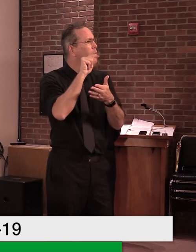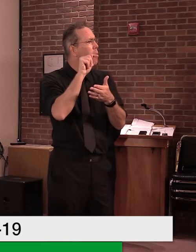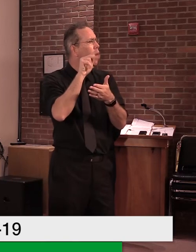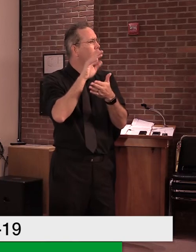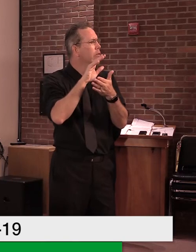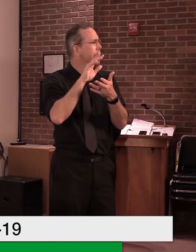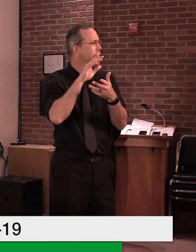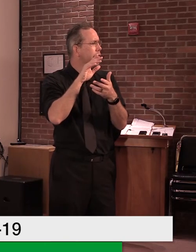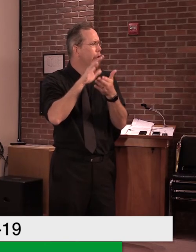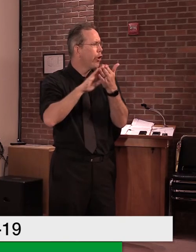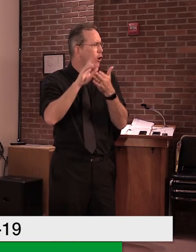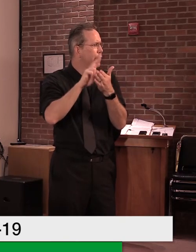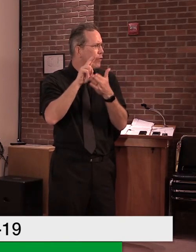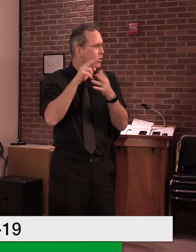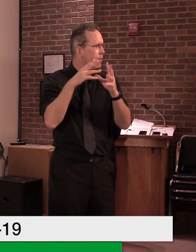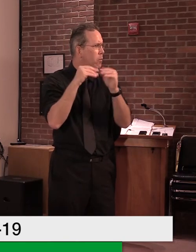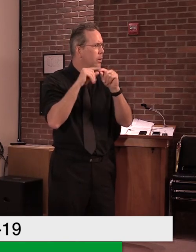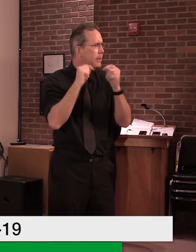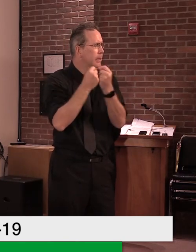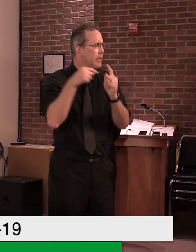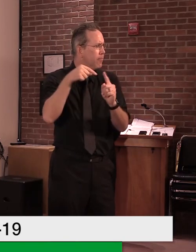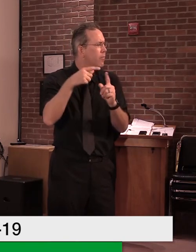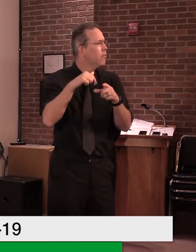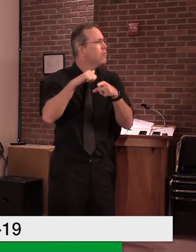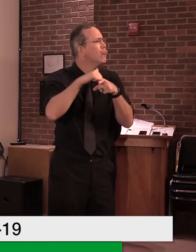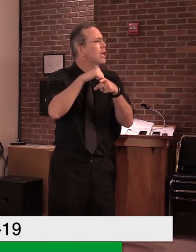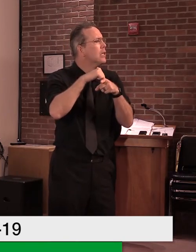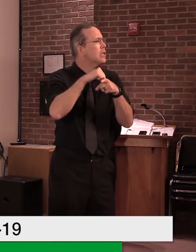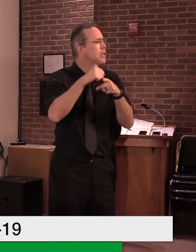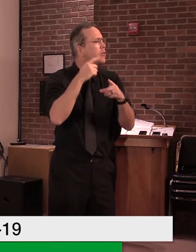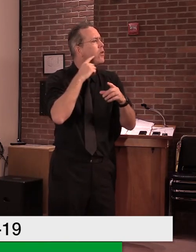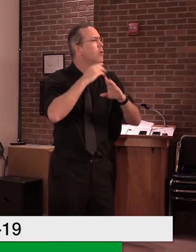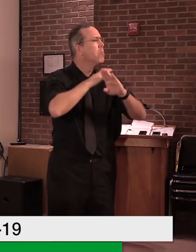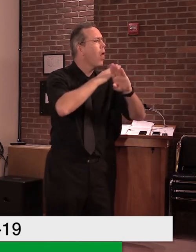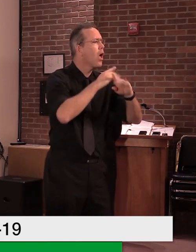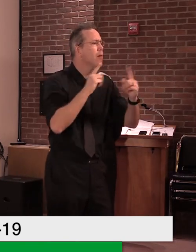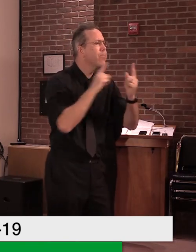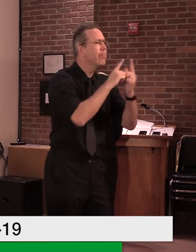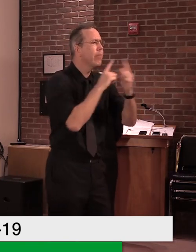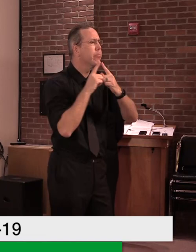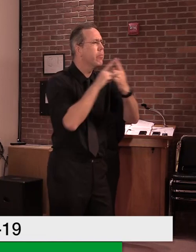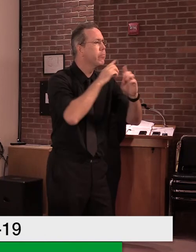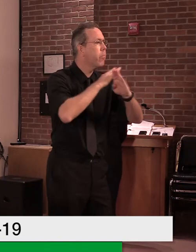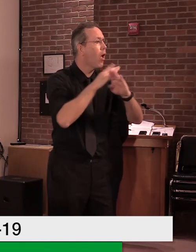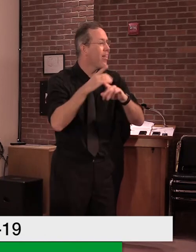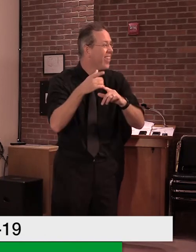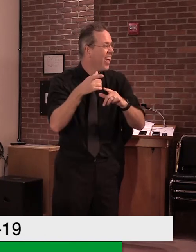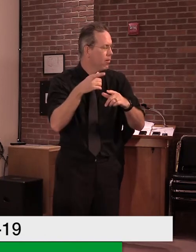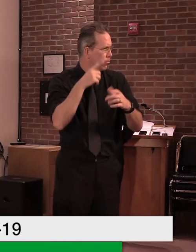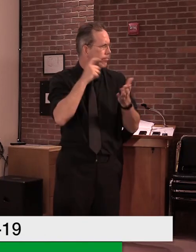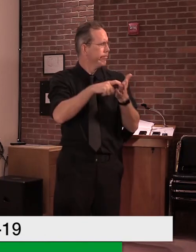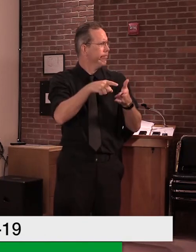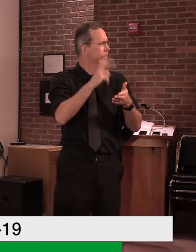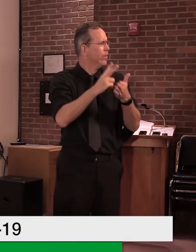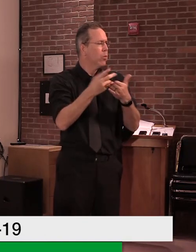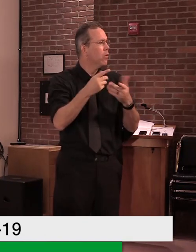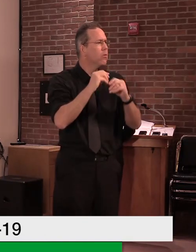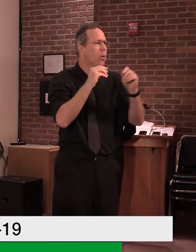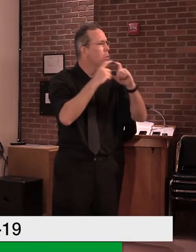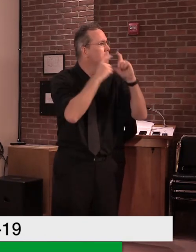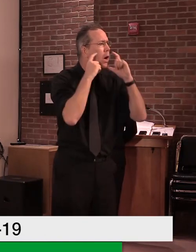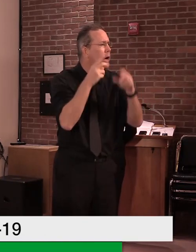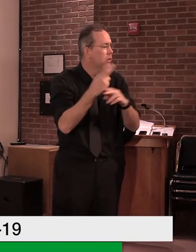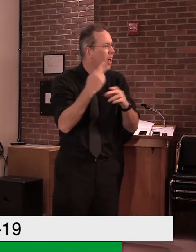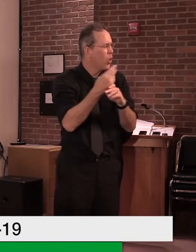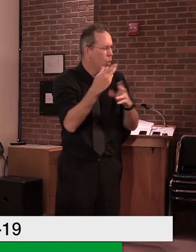proper handling. Yeah, you know, it is problematic. And again, enforcement only goes so far. And we have